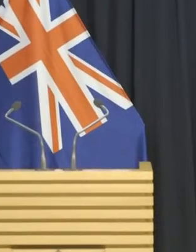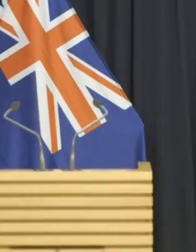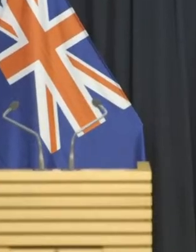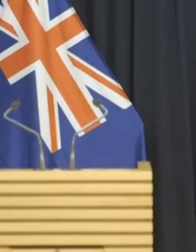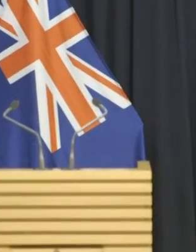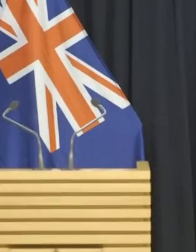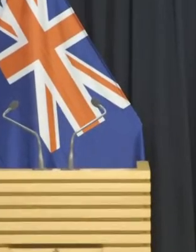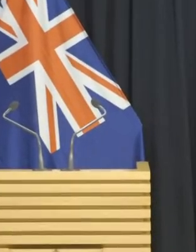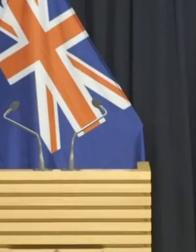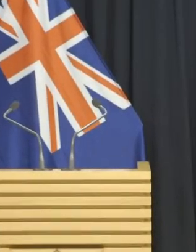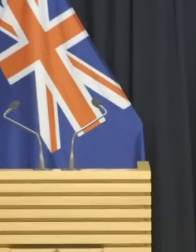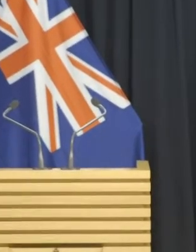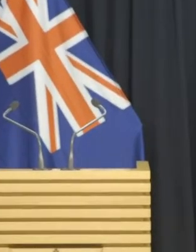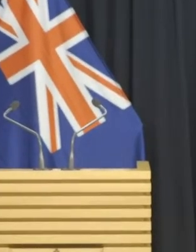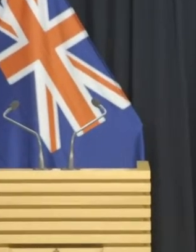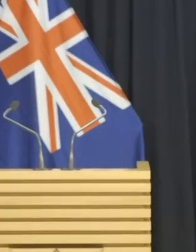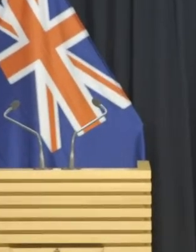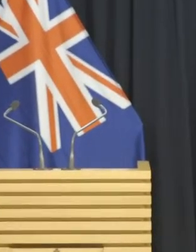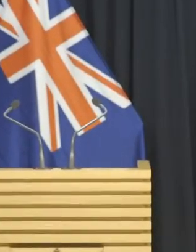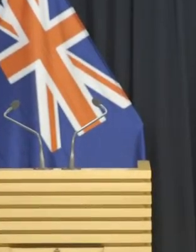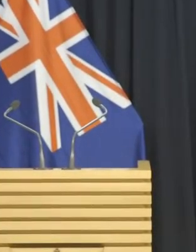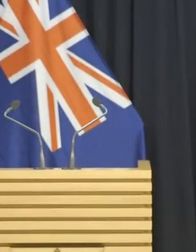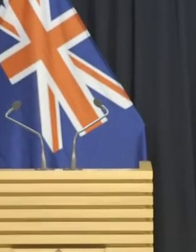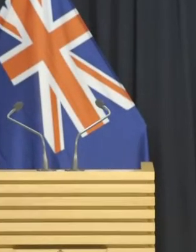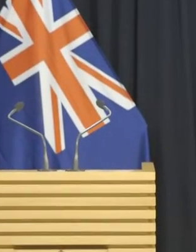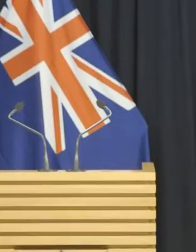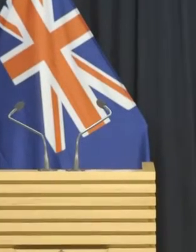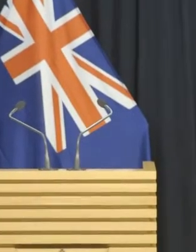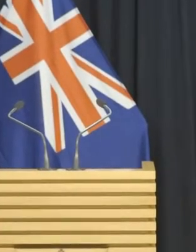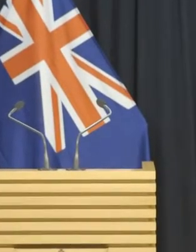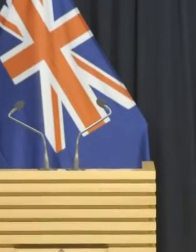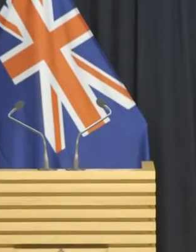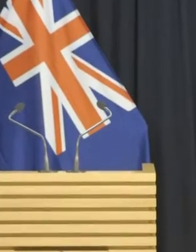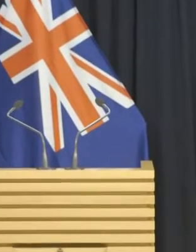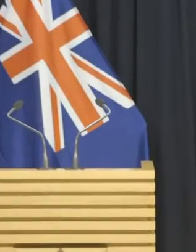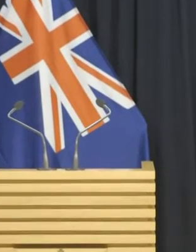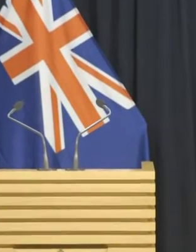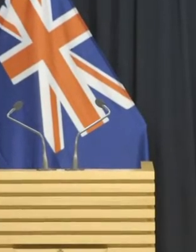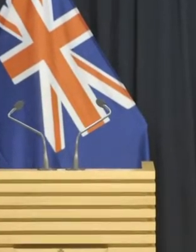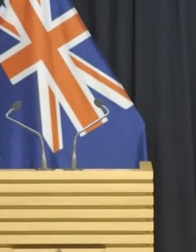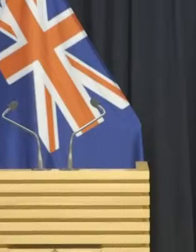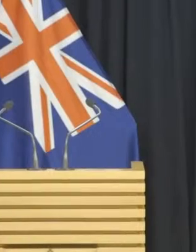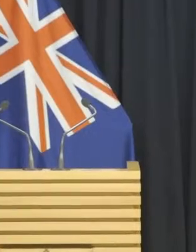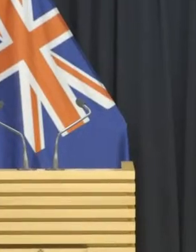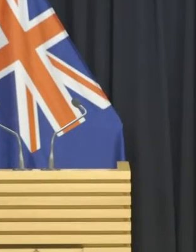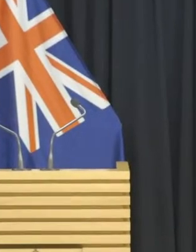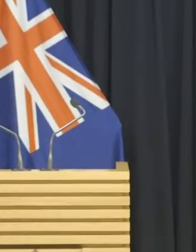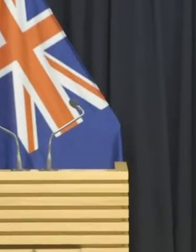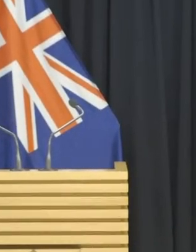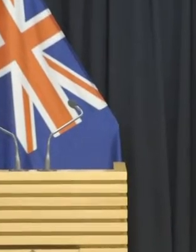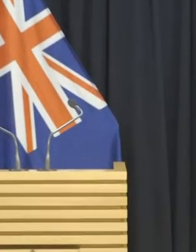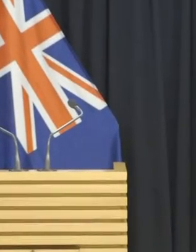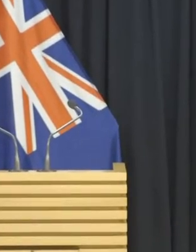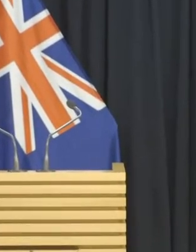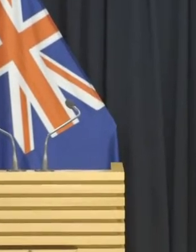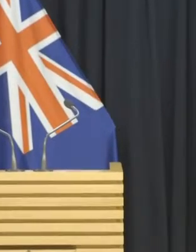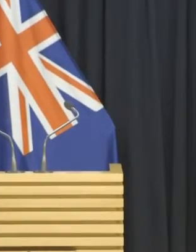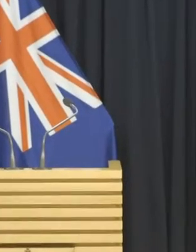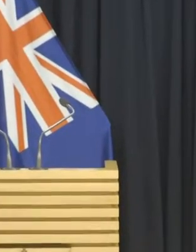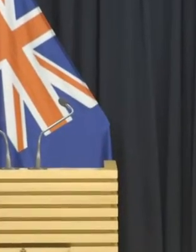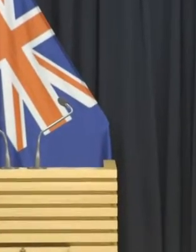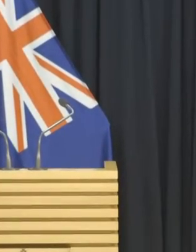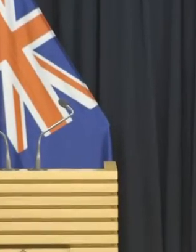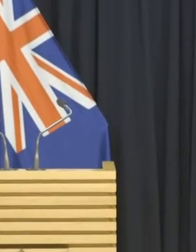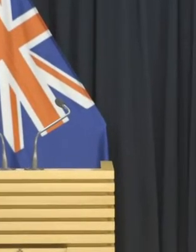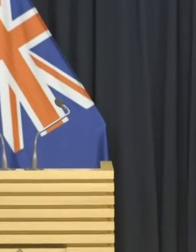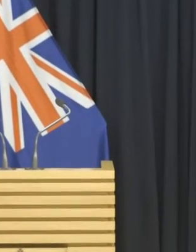closely watched by those who hope she can see out President Trump's term. And that's World Watch for today. I'm Max Toll. Mani? Thanks, Max. And